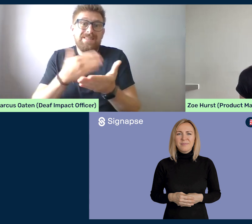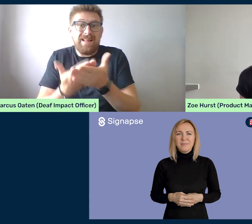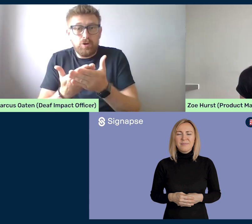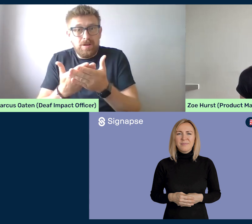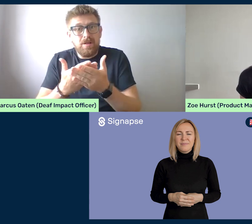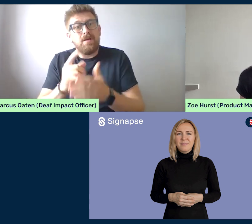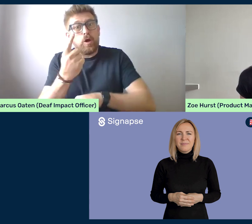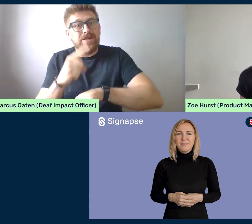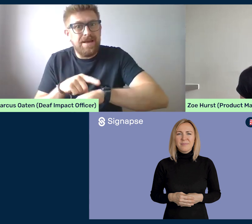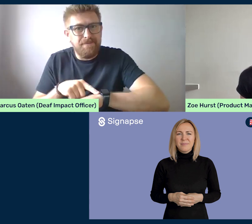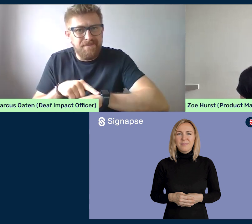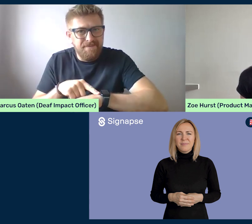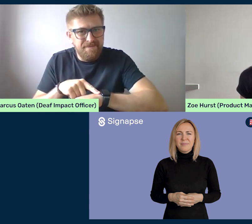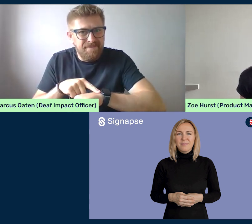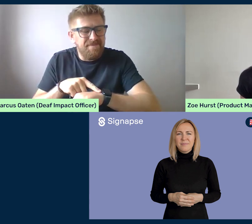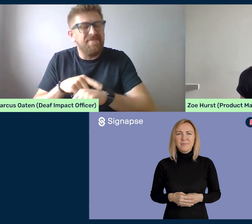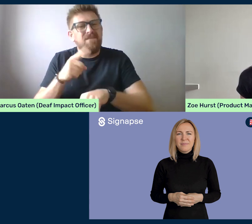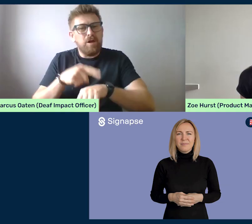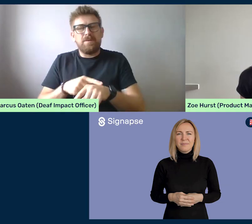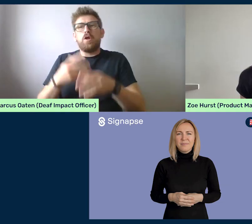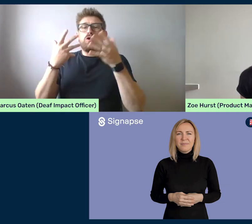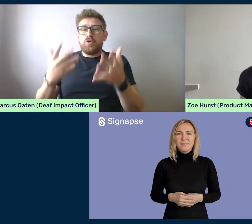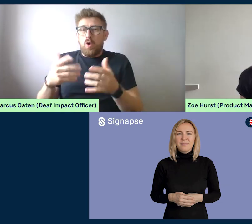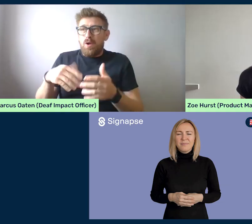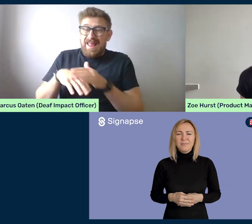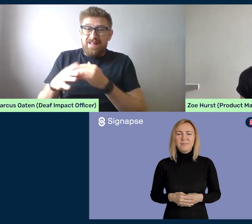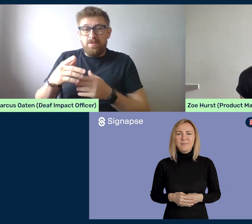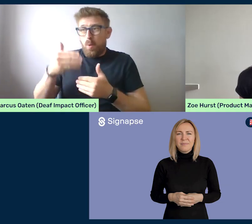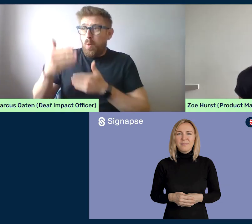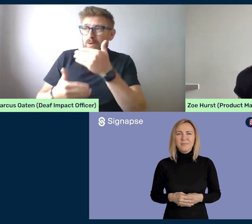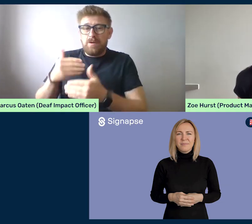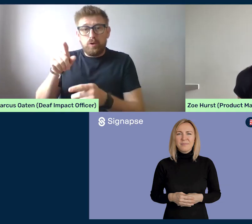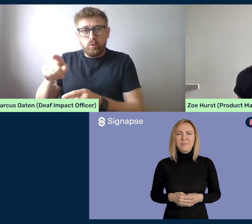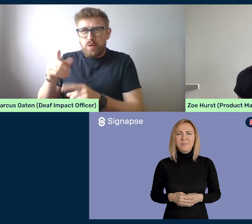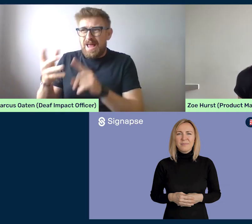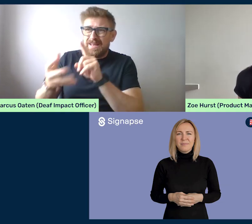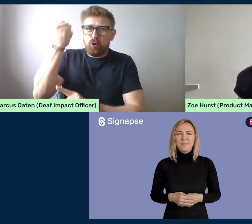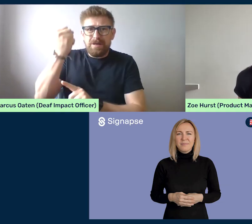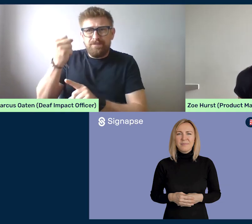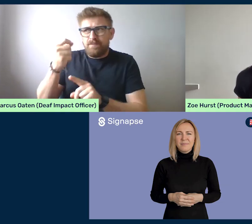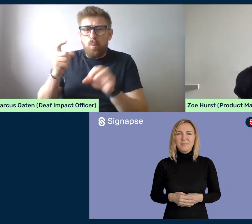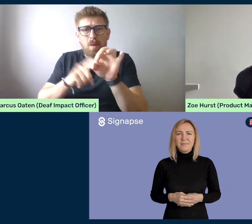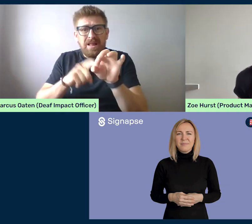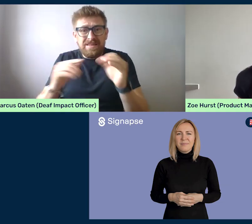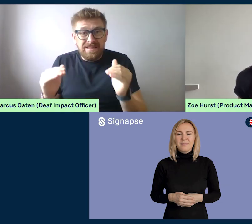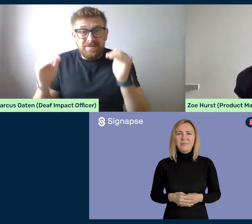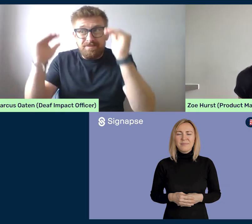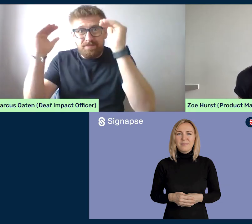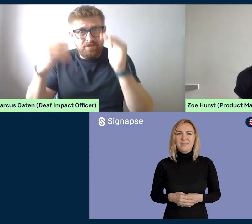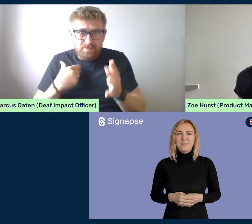what's produced, the translations Yeah. from our digital signers the first time they're